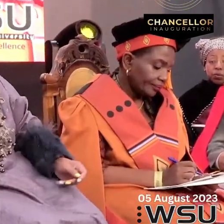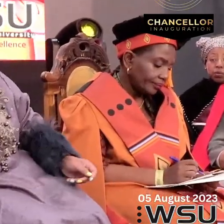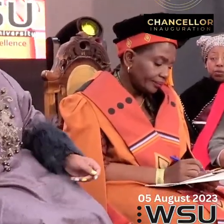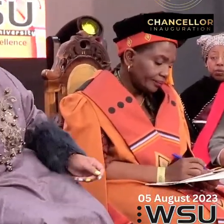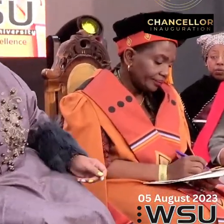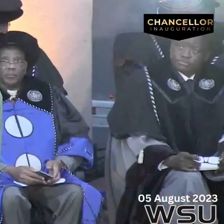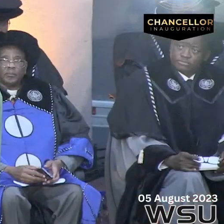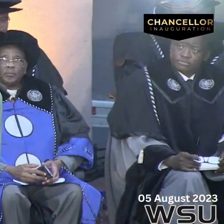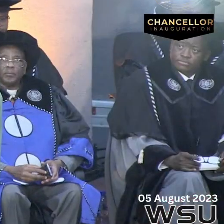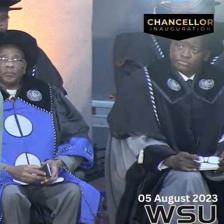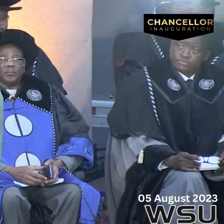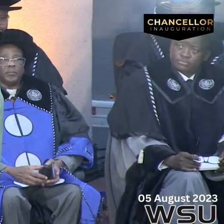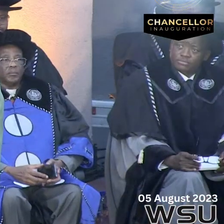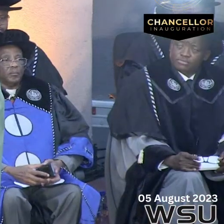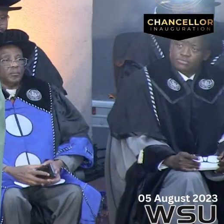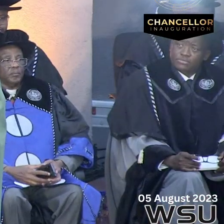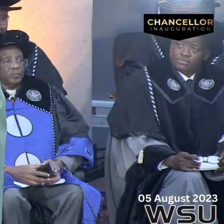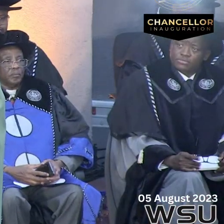Mandizibulisele